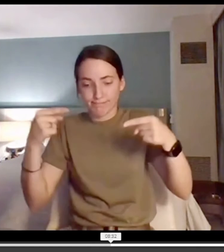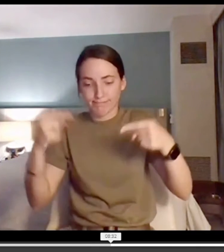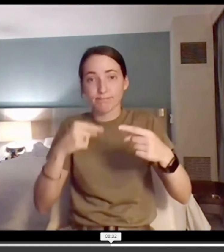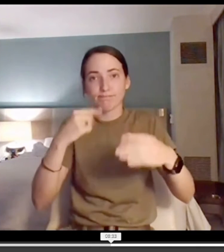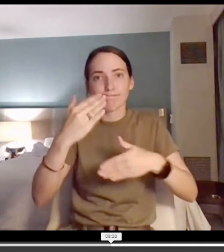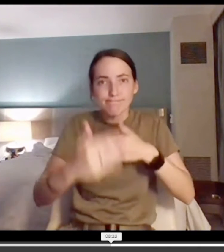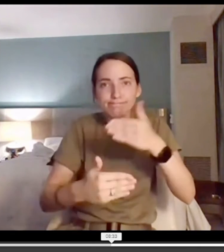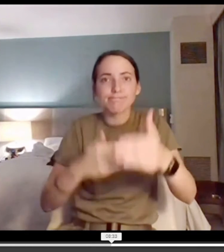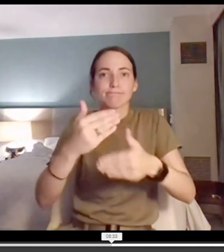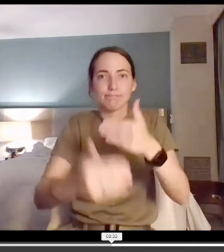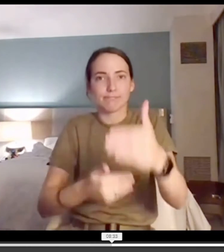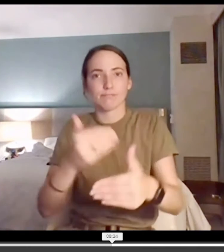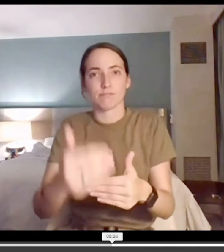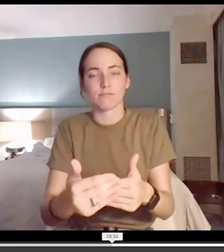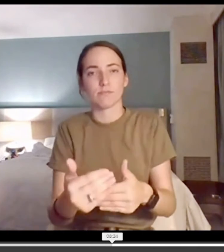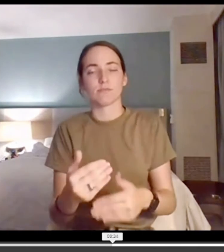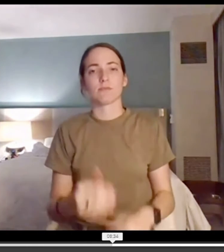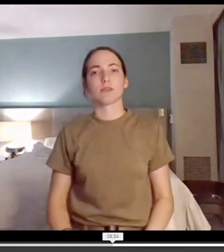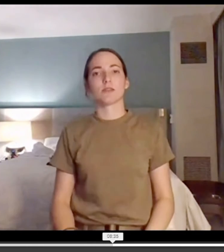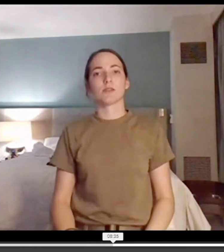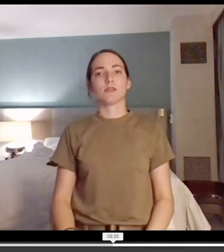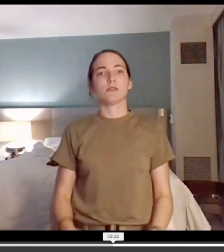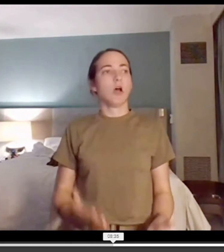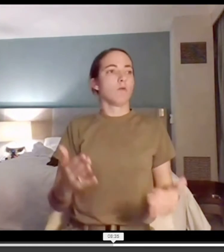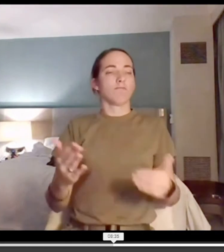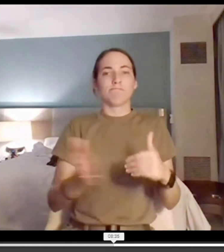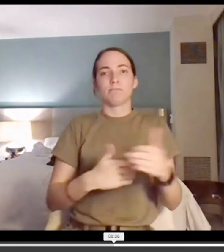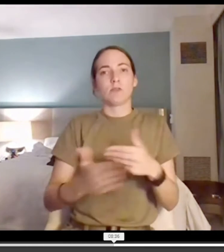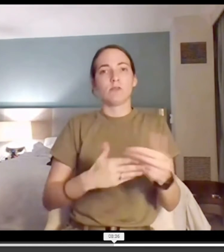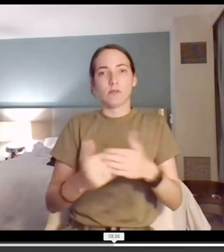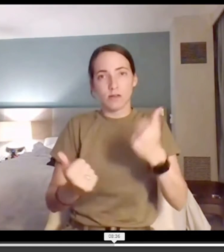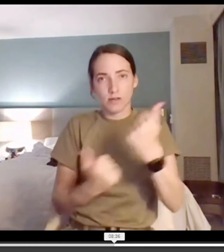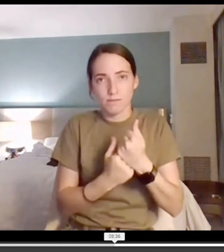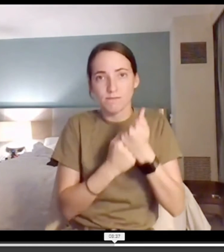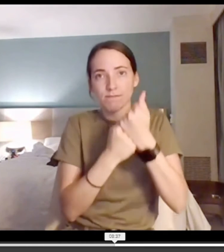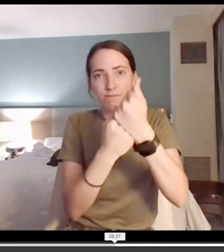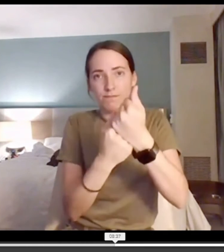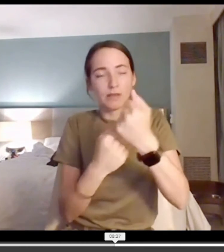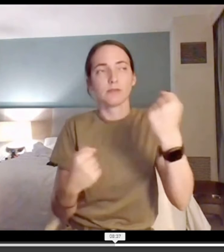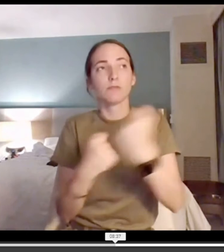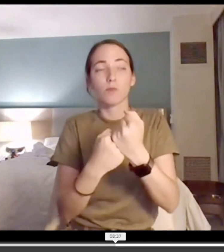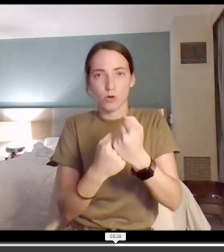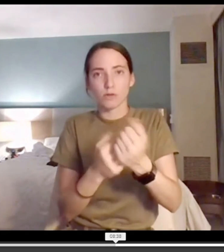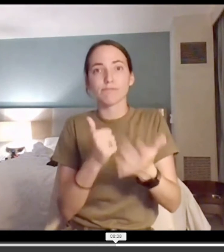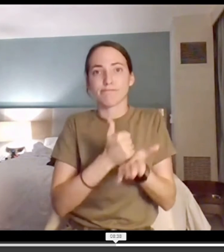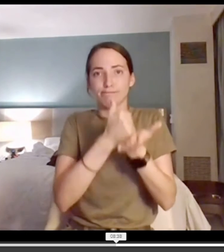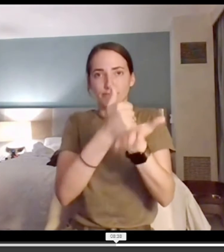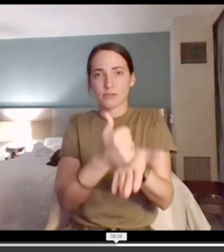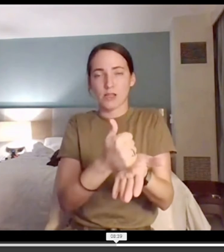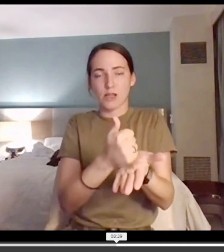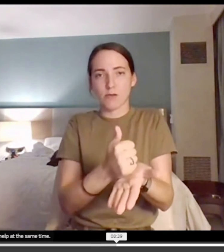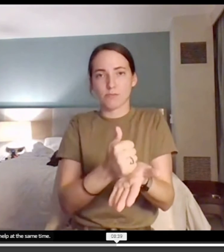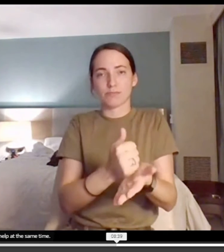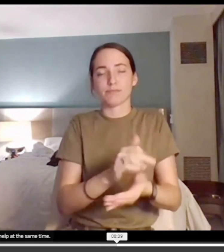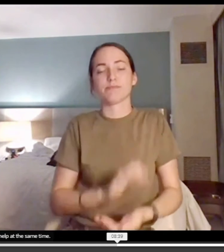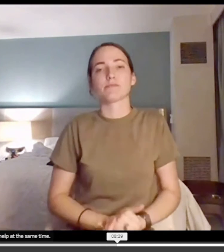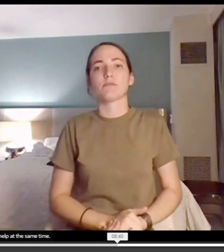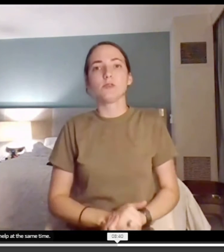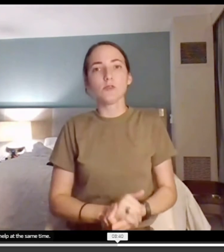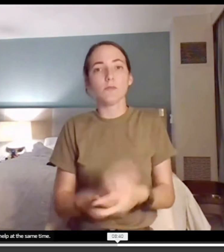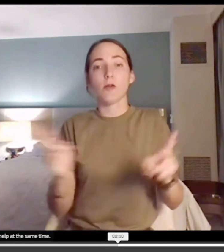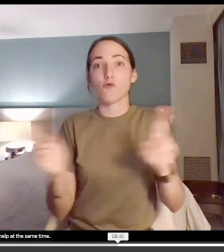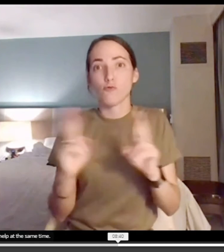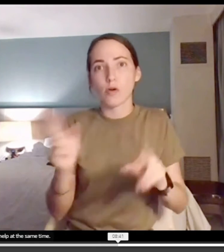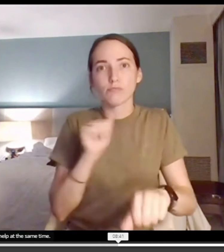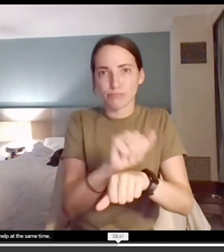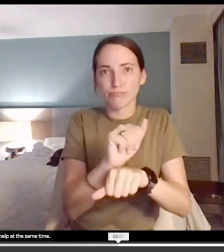to get whatever benefits I can, financial and Medicare, so that I can get better and go back to work. My goal